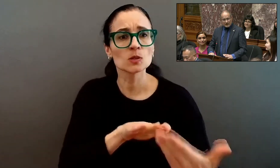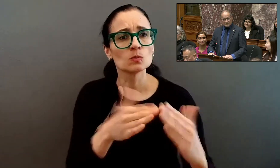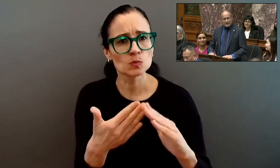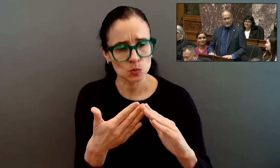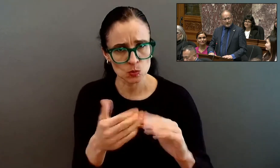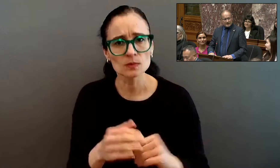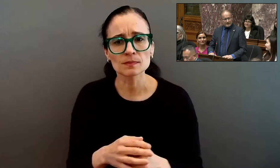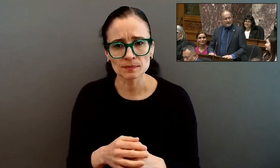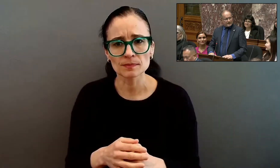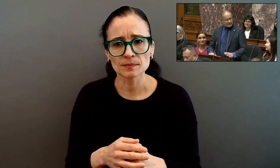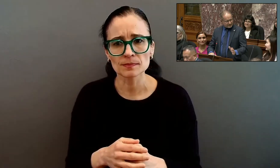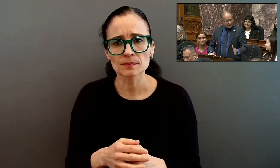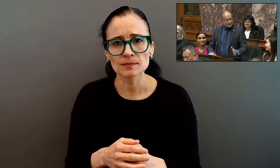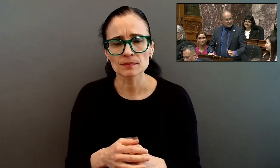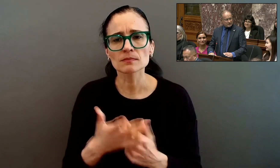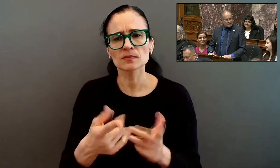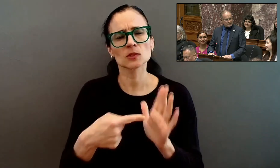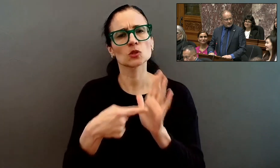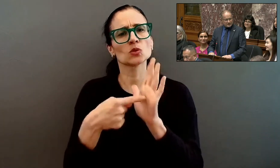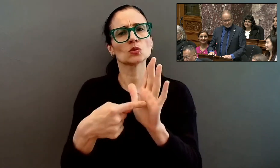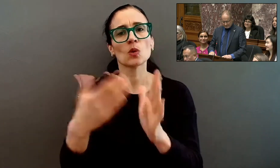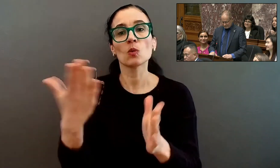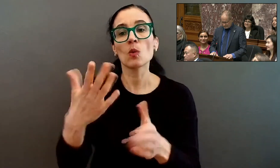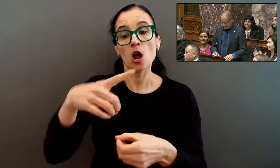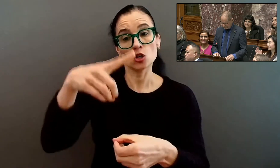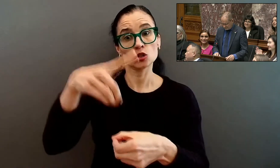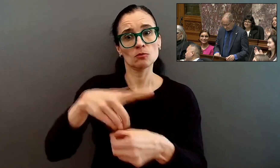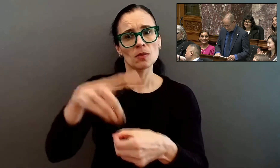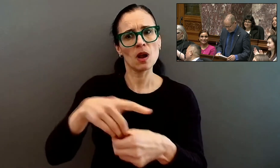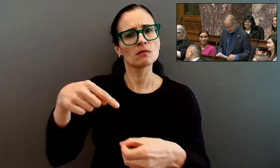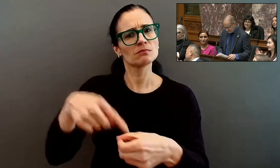Local Government Week. Thank you, Honourable Speaker.